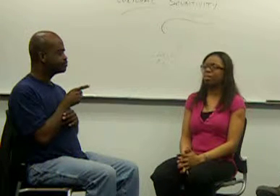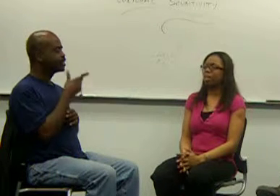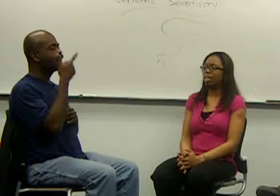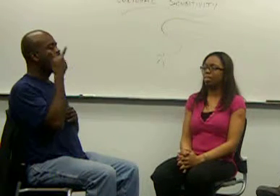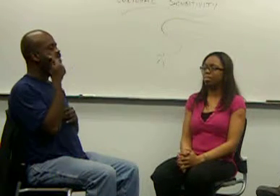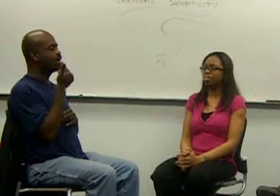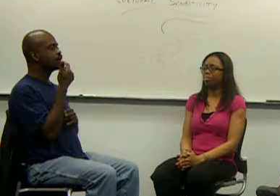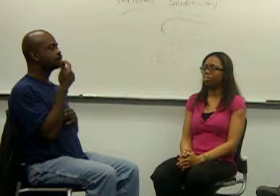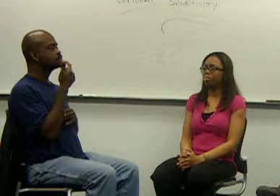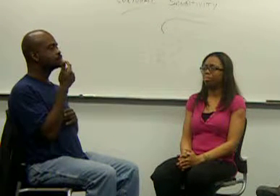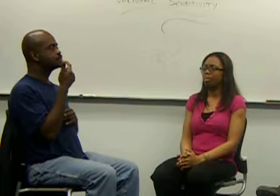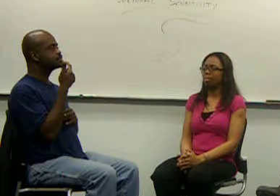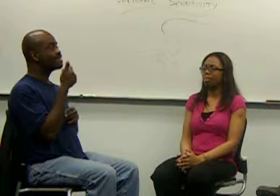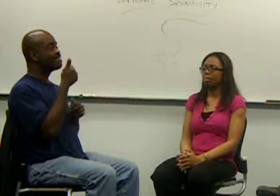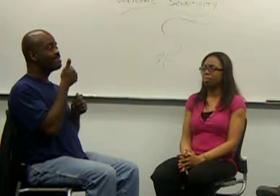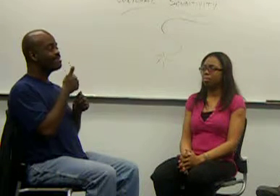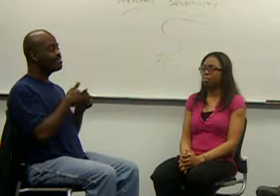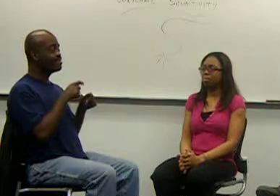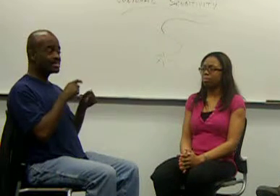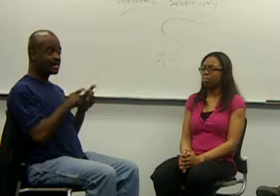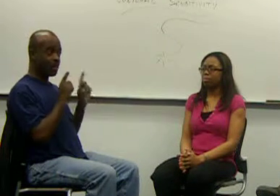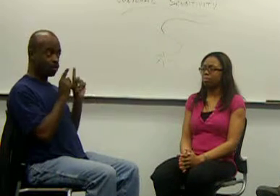No, not really.